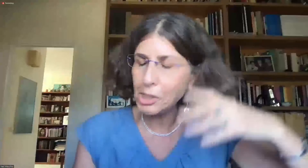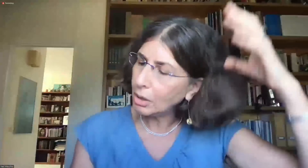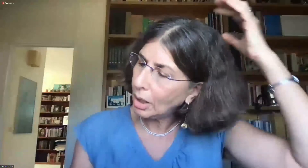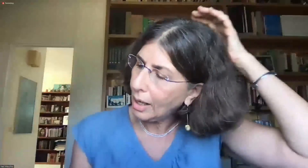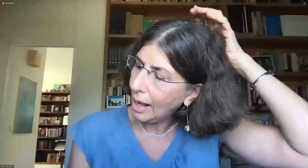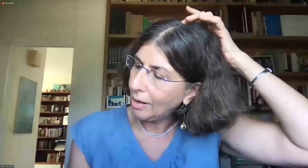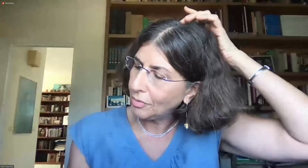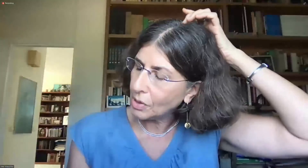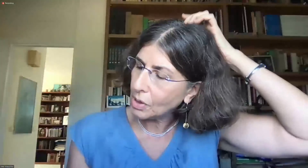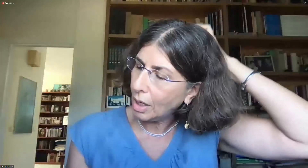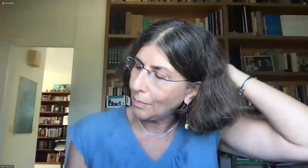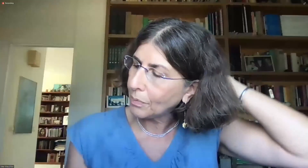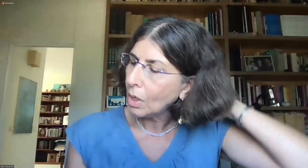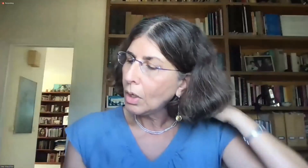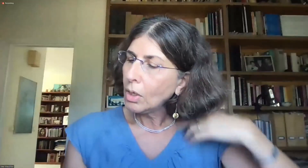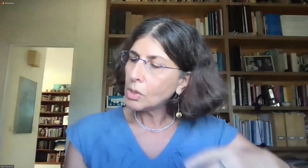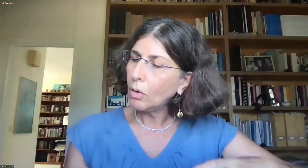the question that I have is,